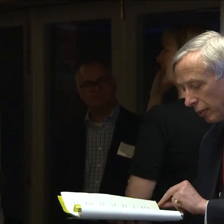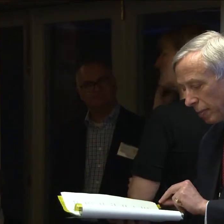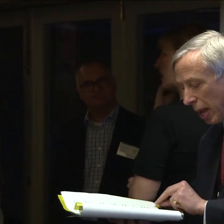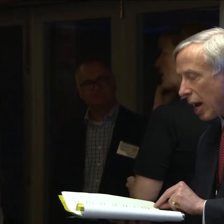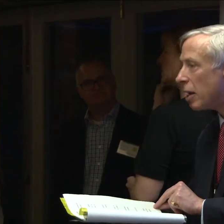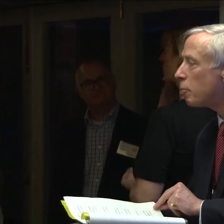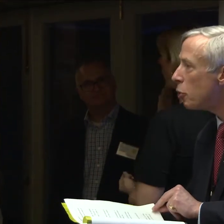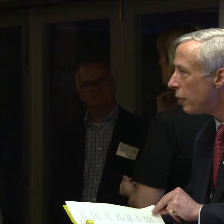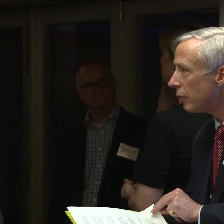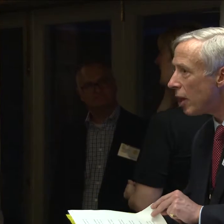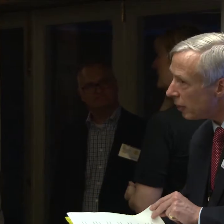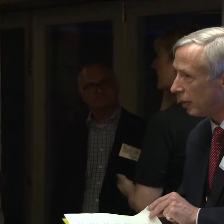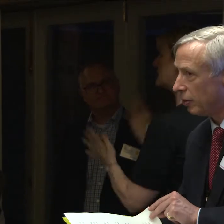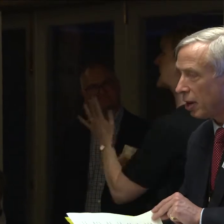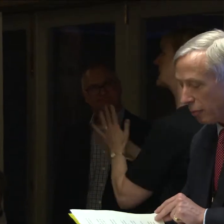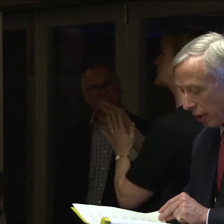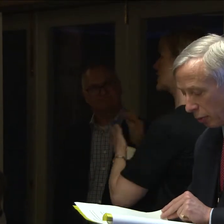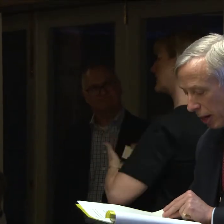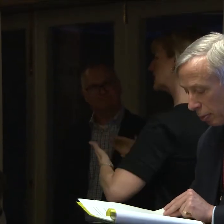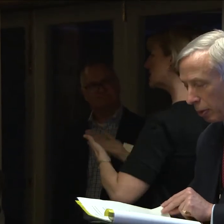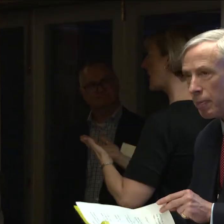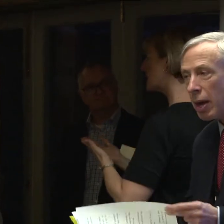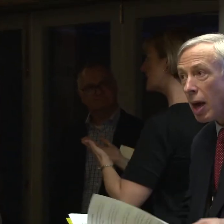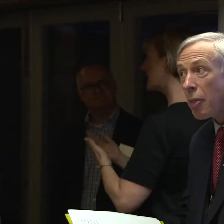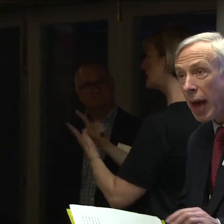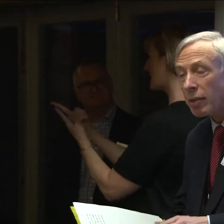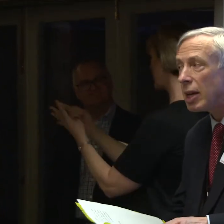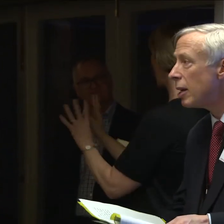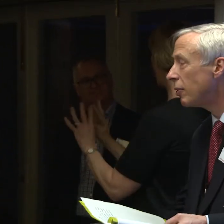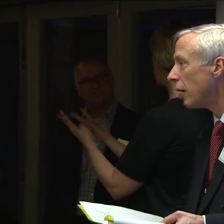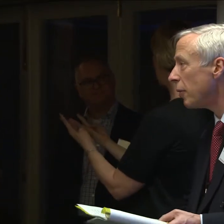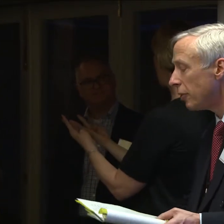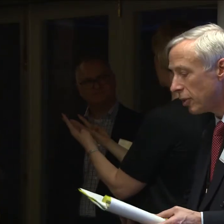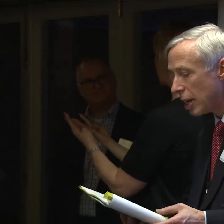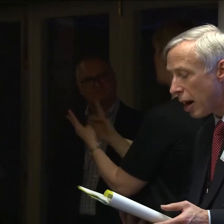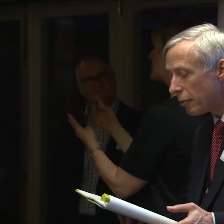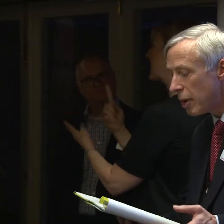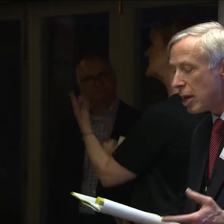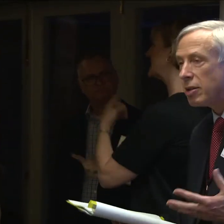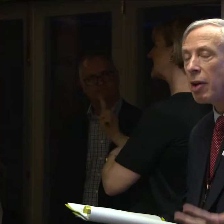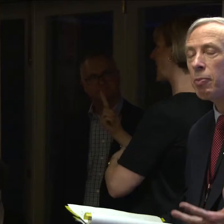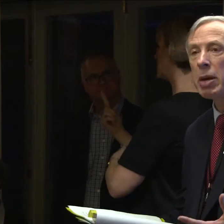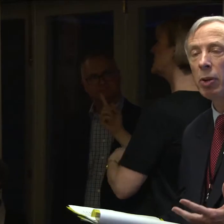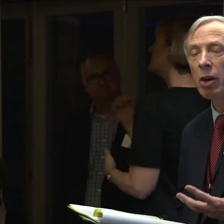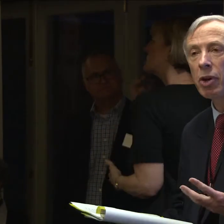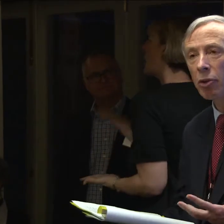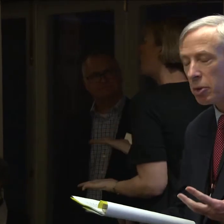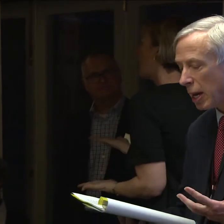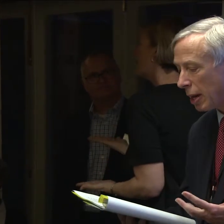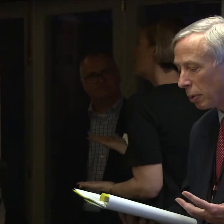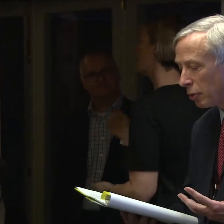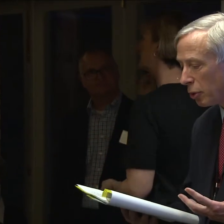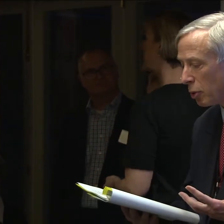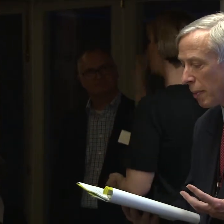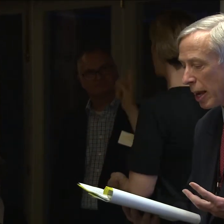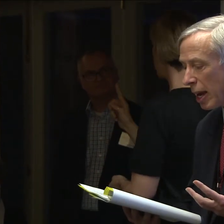deafness and improving services for those people, that in itself isn't enough. Deaf people have got to